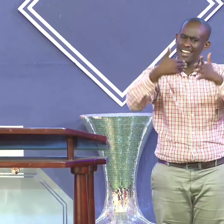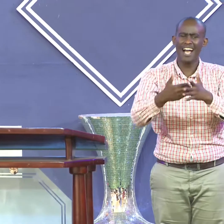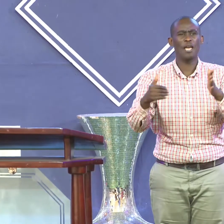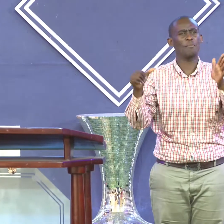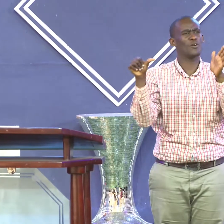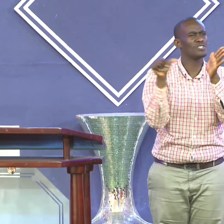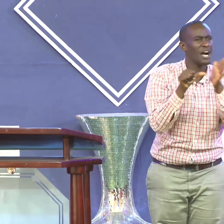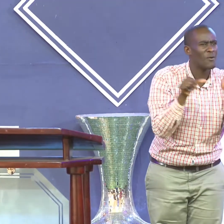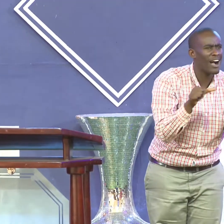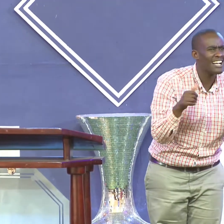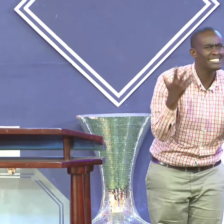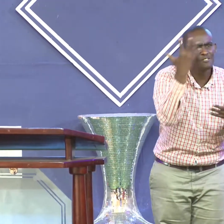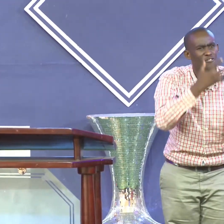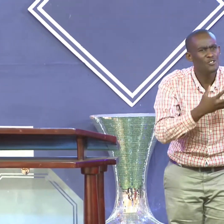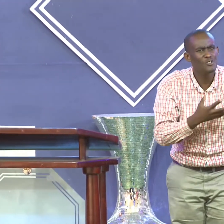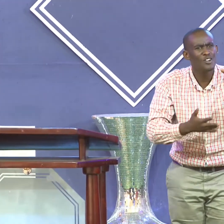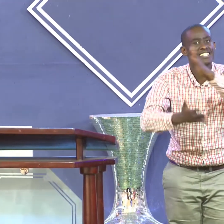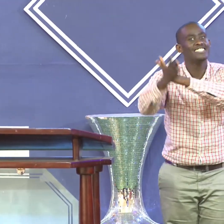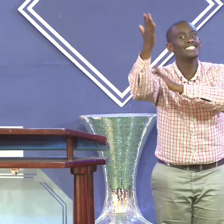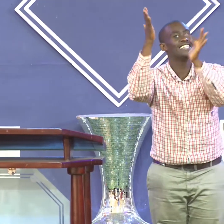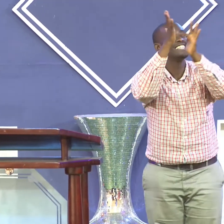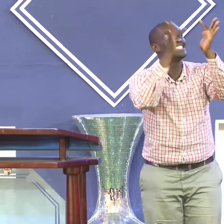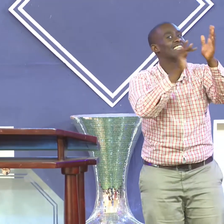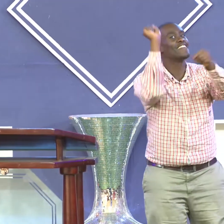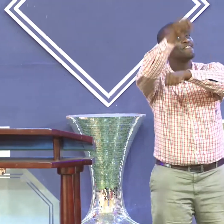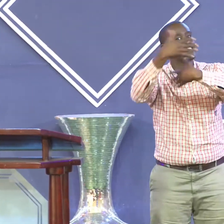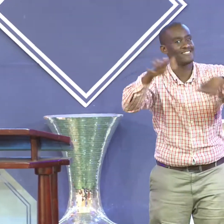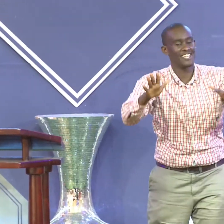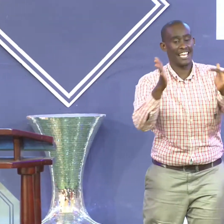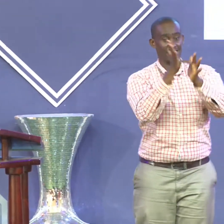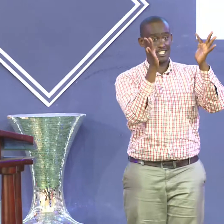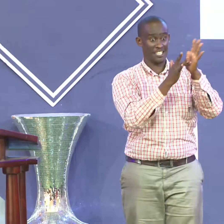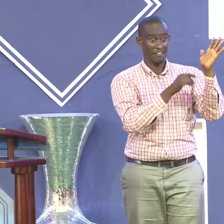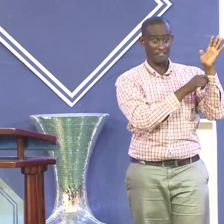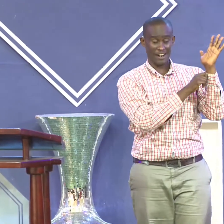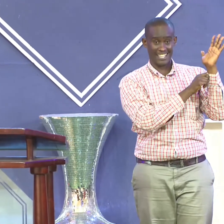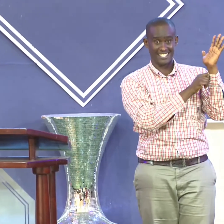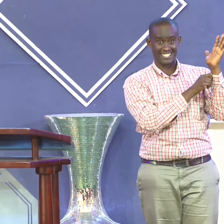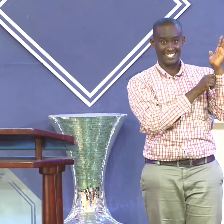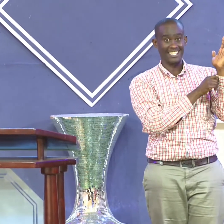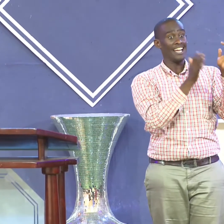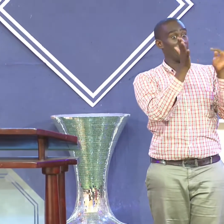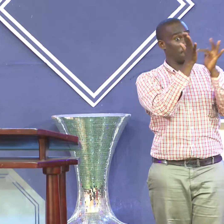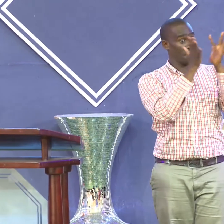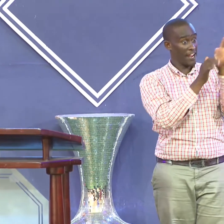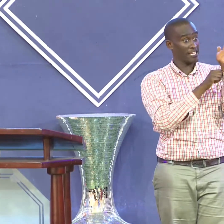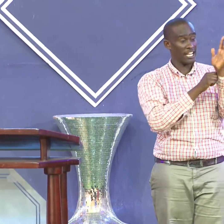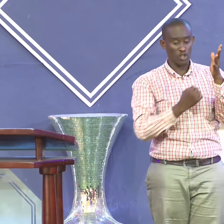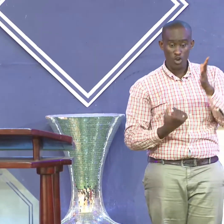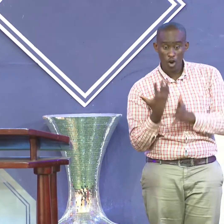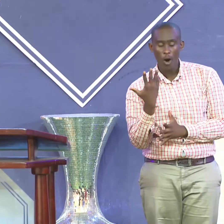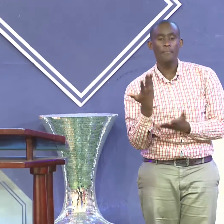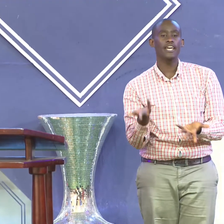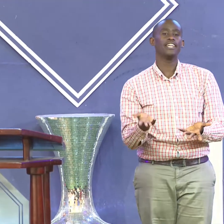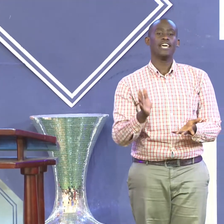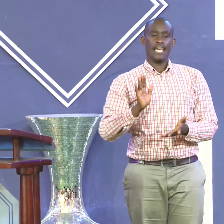is disturbing you. Yachiwangula. He overcame it. Yali mu mubiri. He was in the flesh. Omubiri ogwakulira mu mubiri gw'omukazi. The flesh that grew